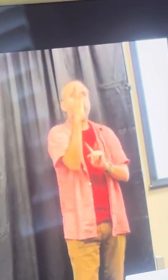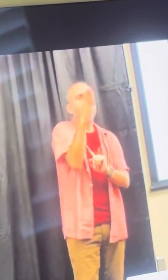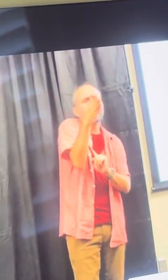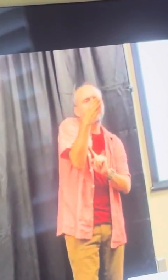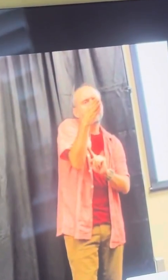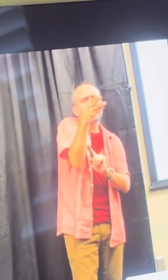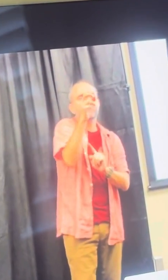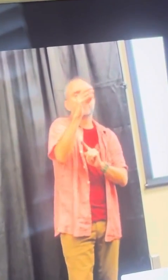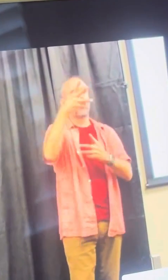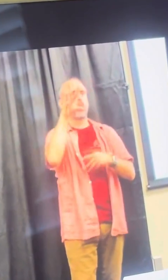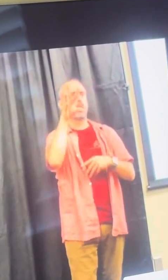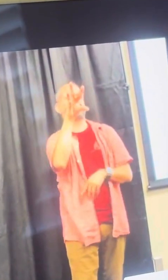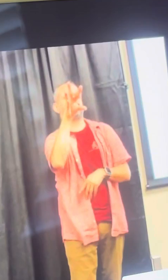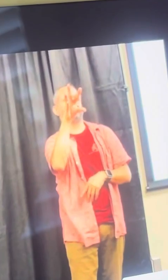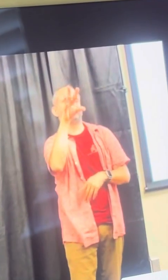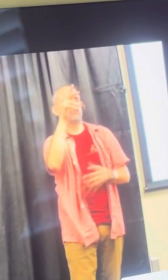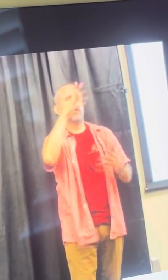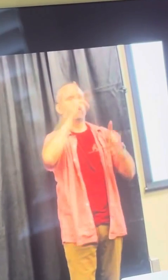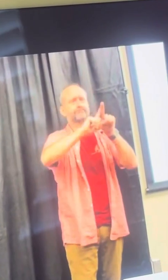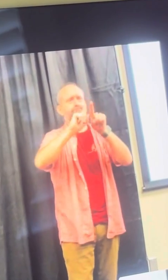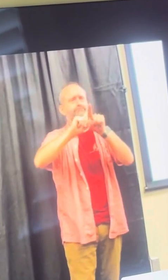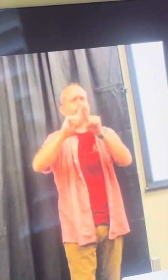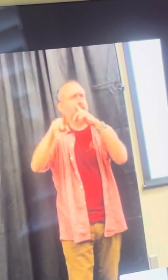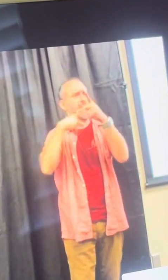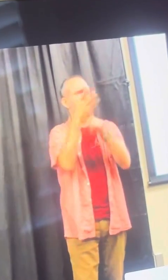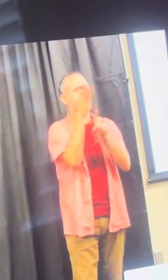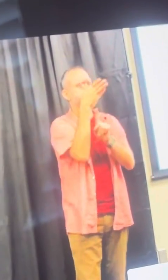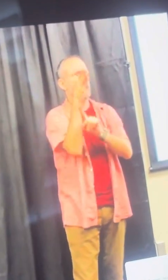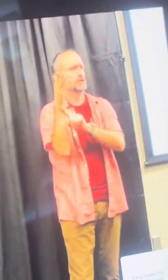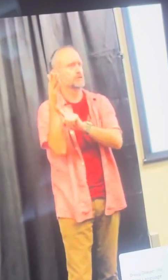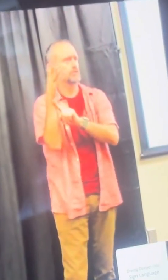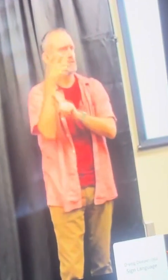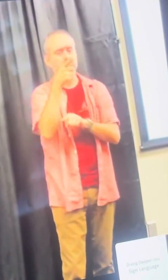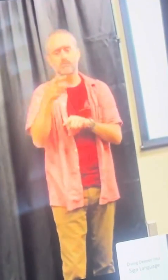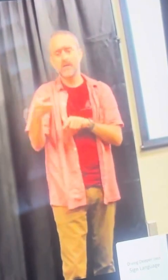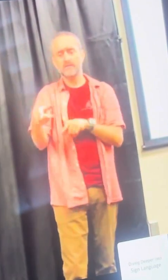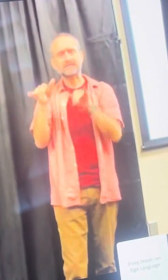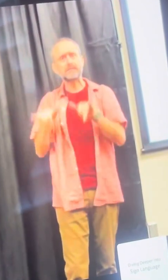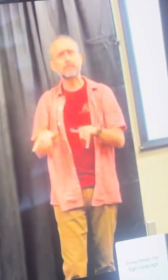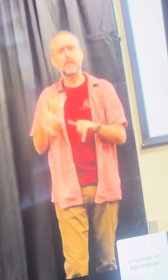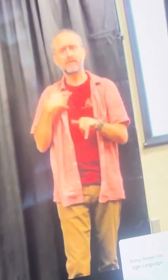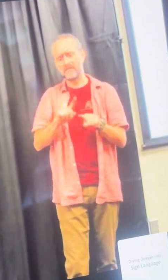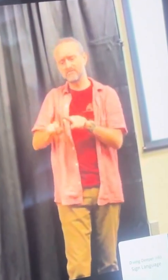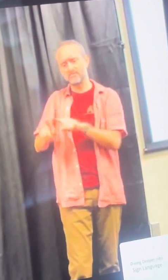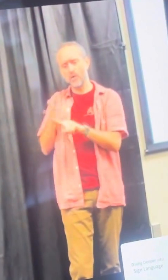There's also other hand shapes you can use, such as these. There's different kinds of hand shapes.